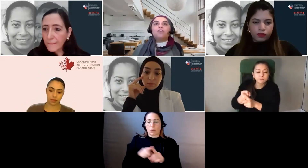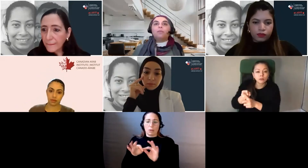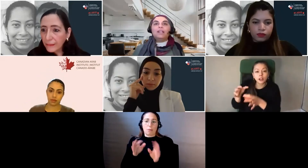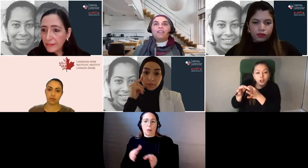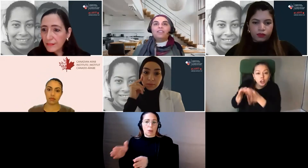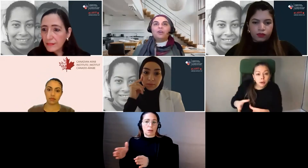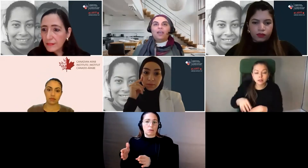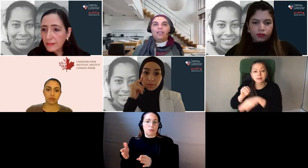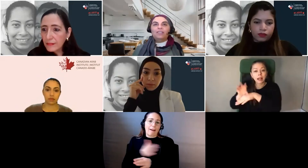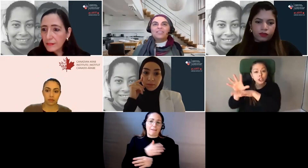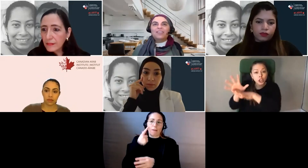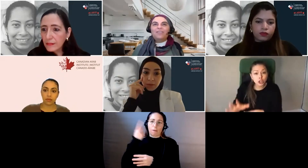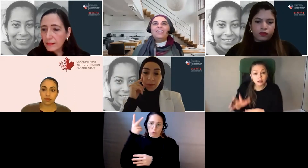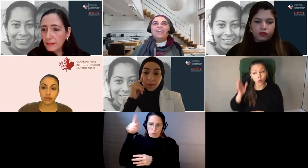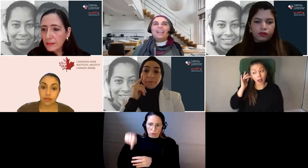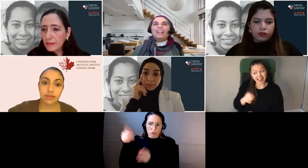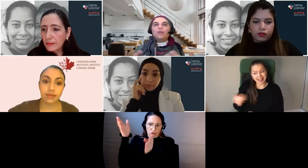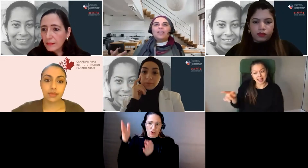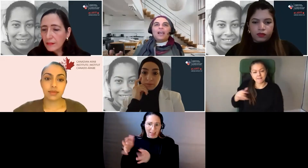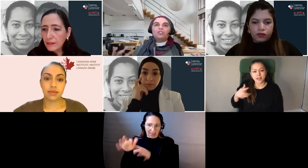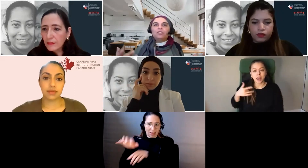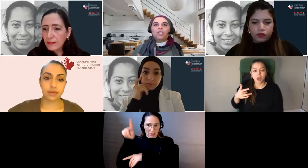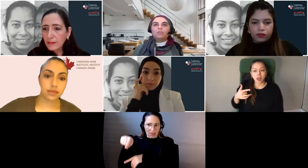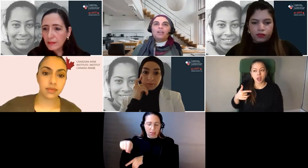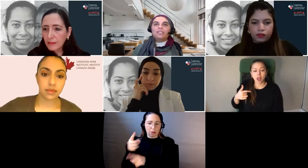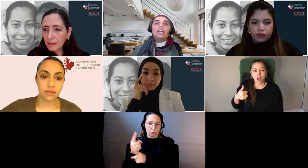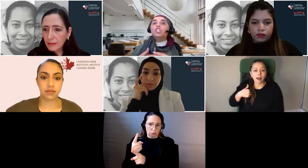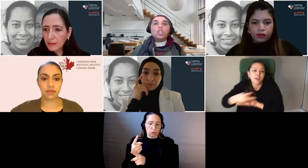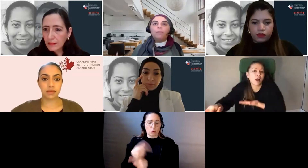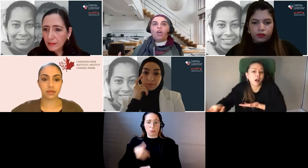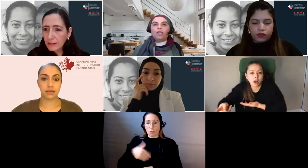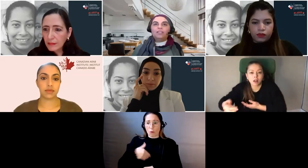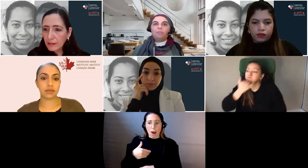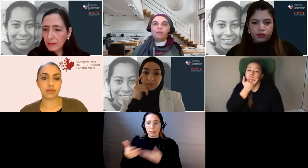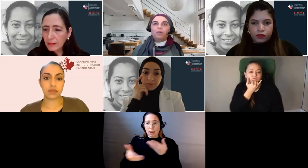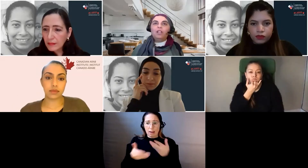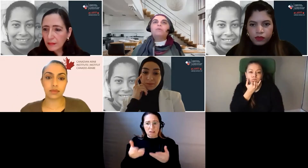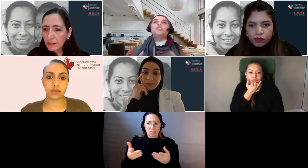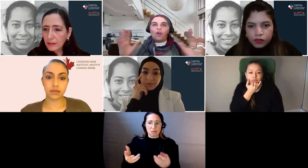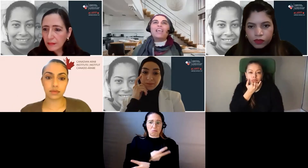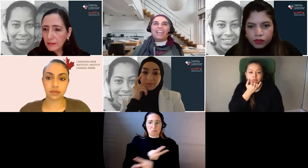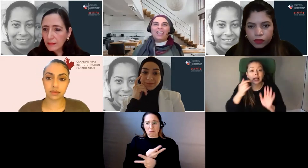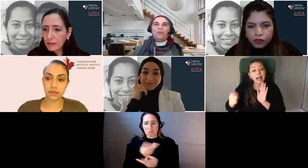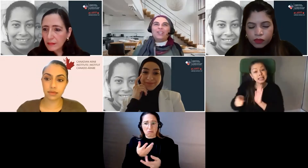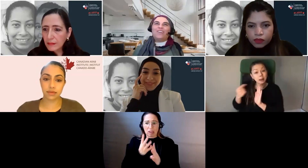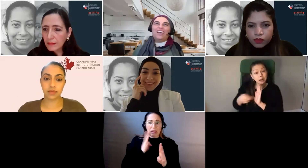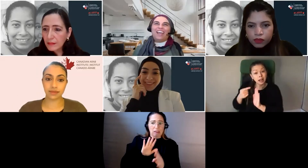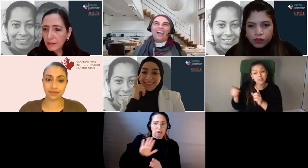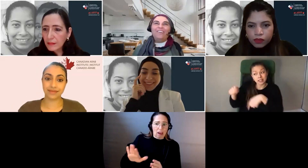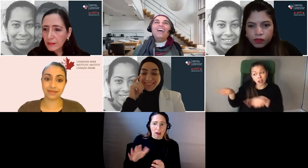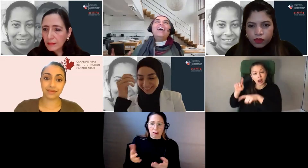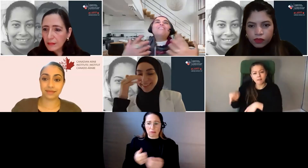like they've completely failed their clients. Right? Like literally they have to sometimes kind of say, stop talking to people because you're making it worse